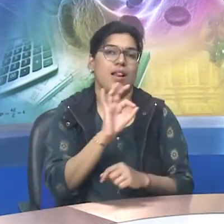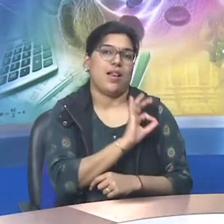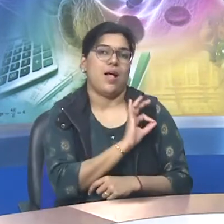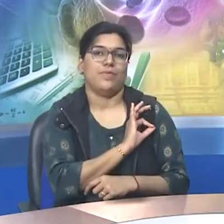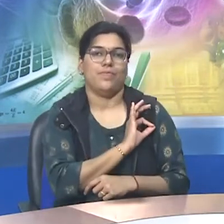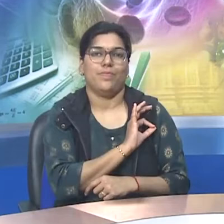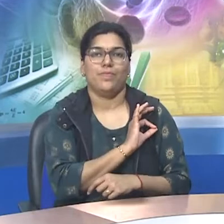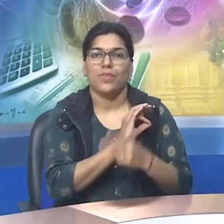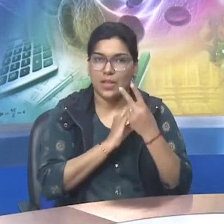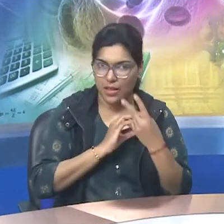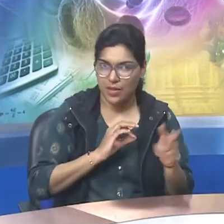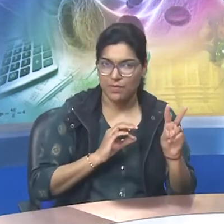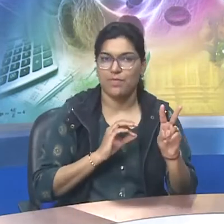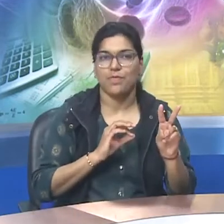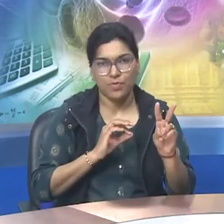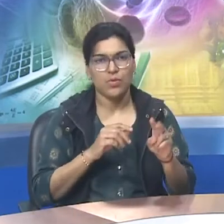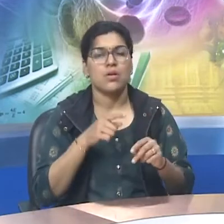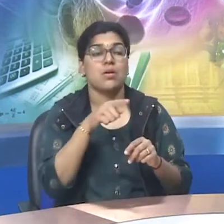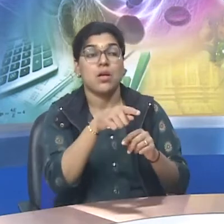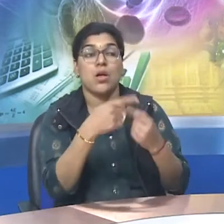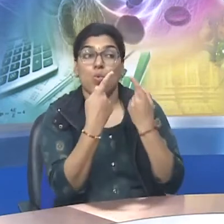If word like